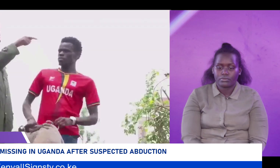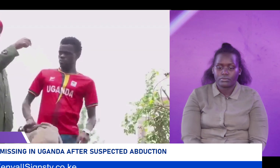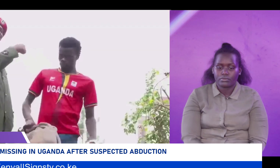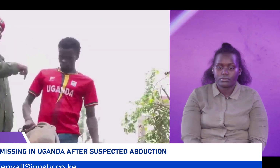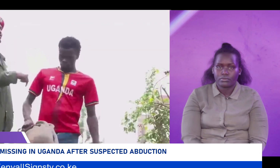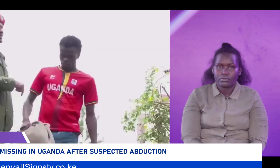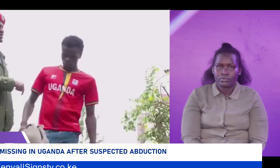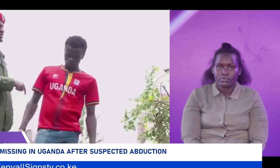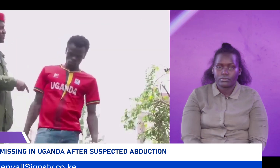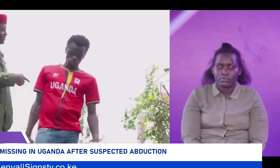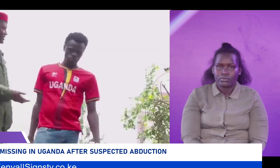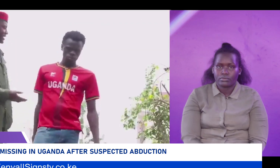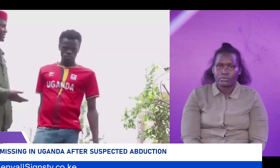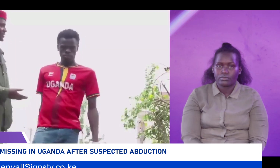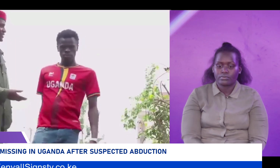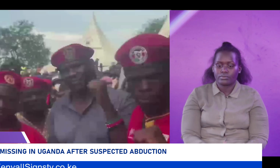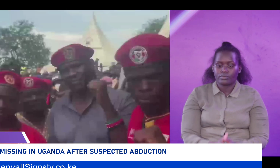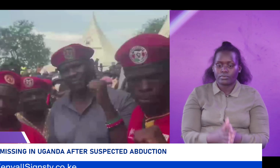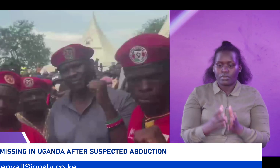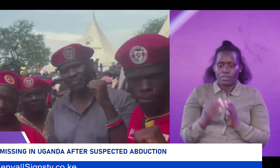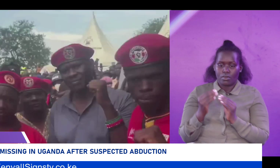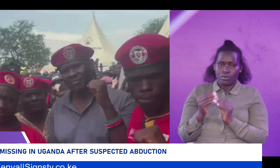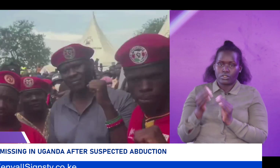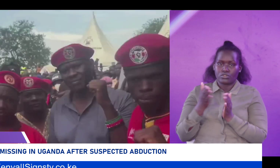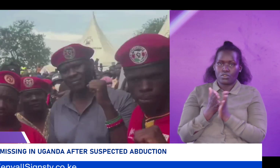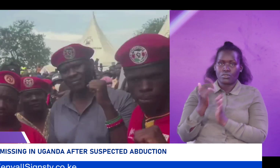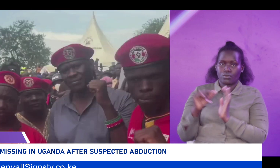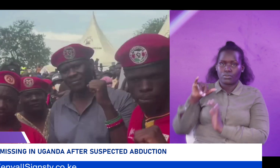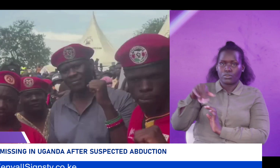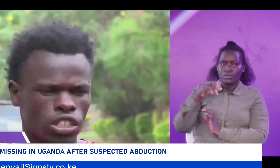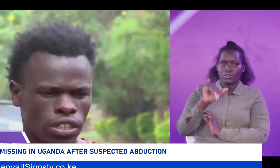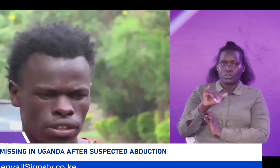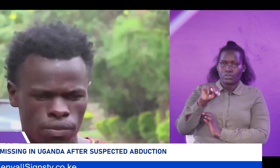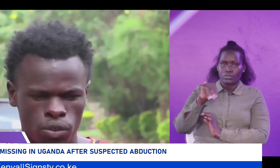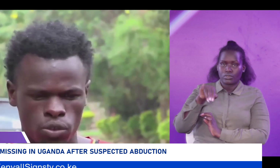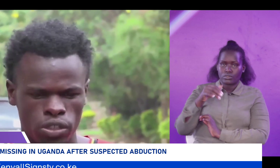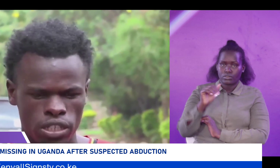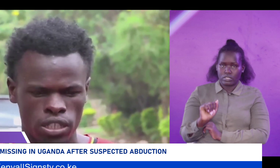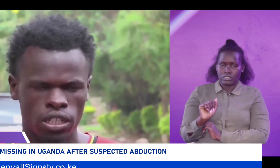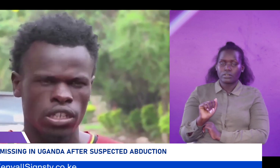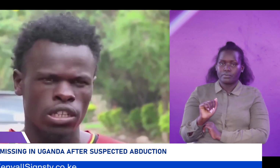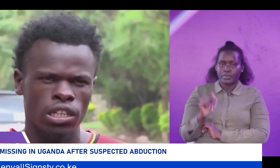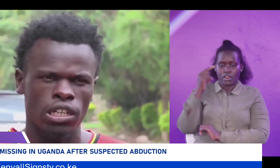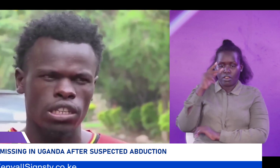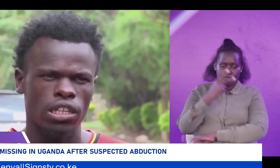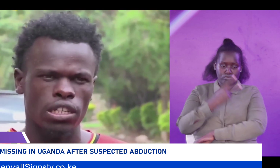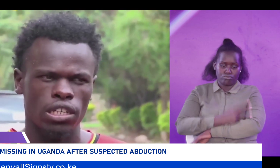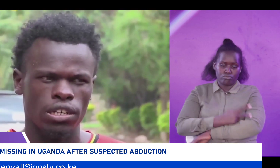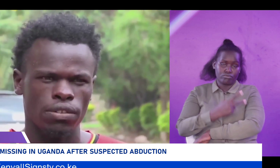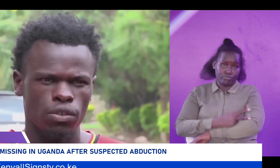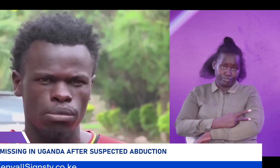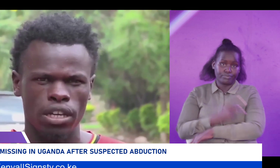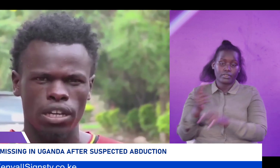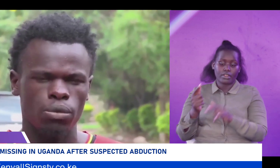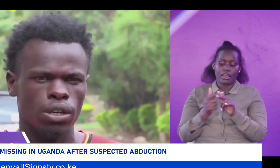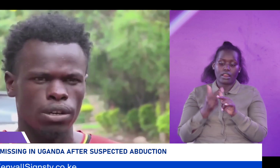Before we went to Kampala, we went through Jinja. We slept in Jinja for 2 days, and then from there we